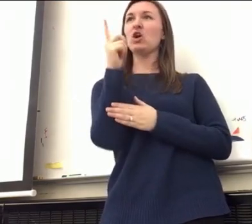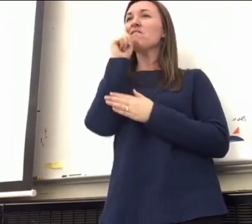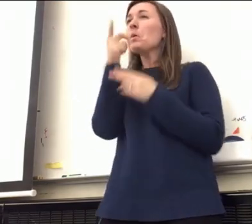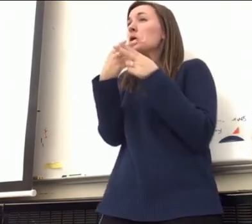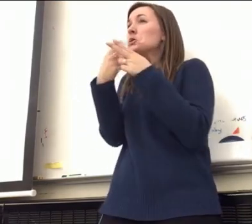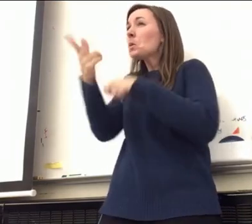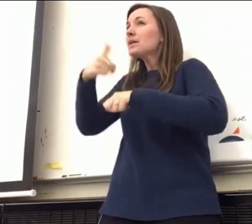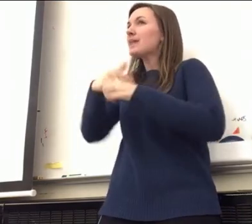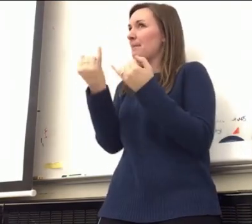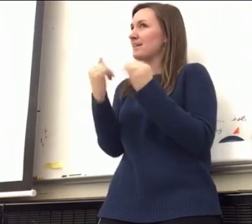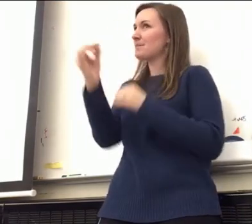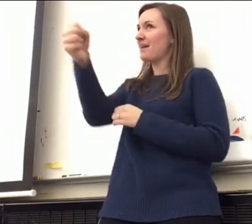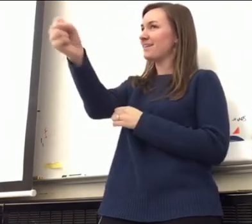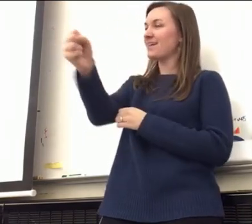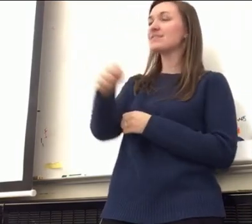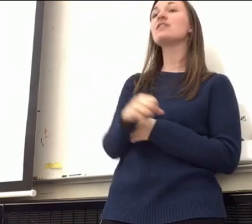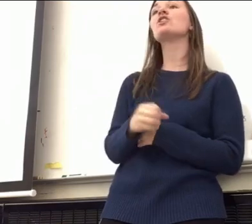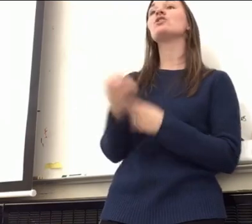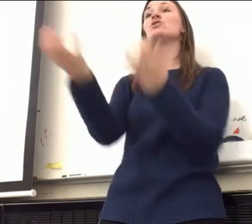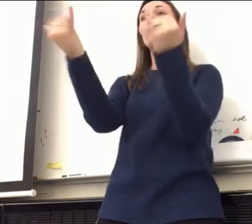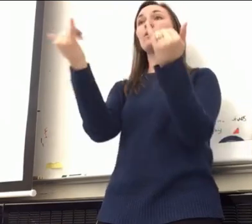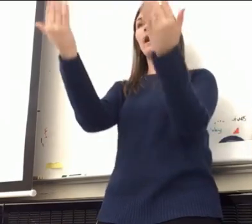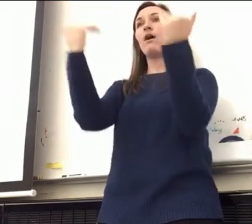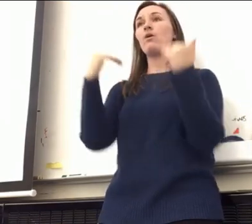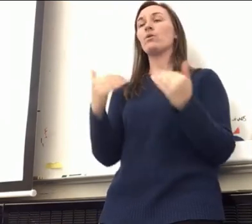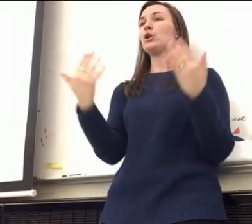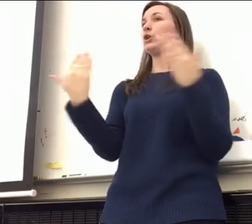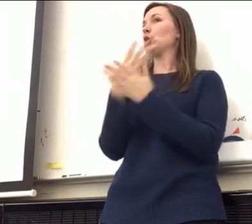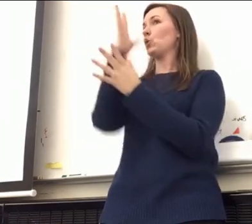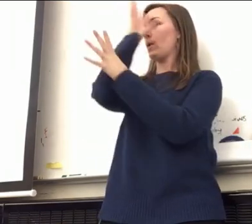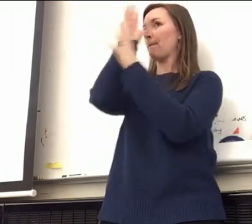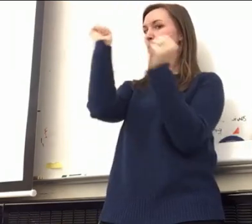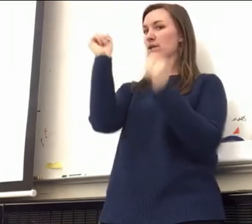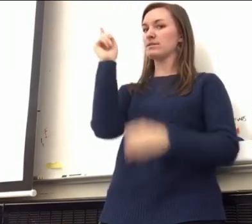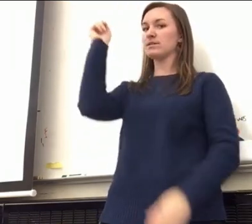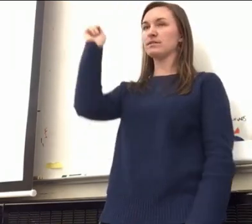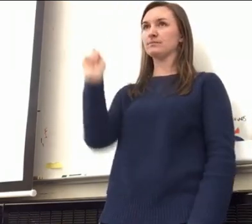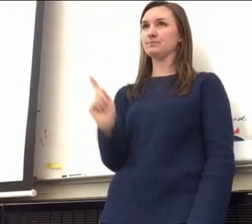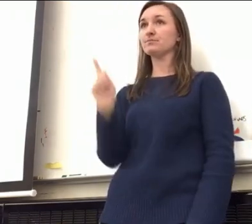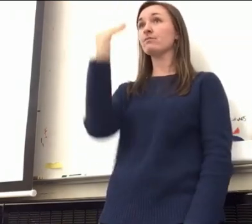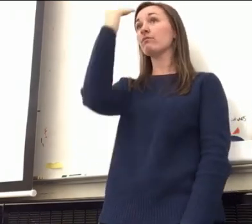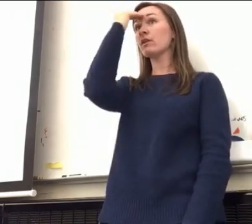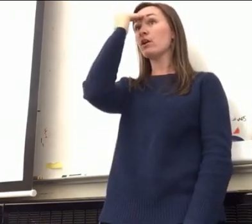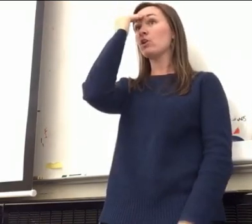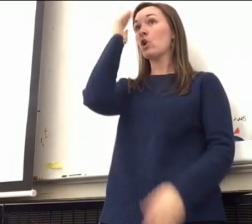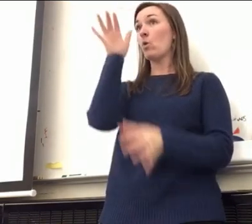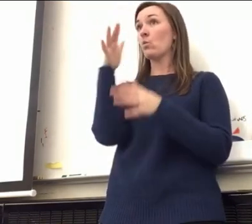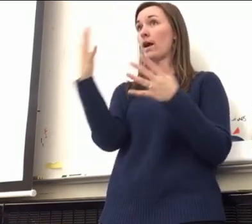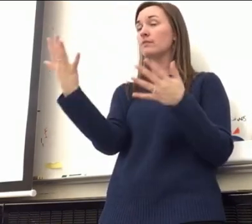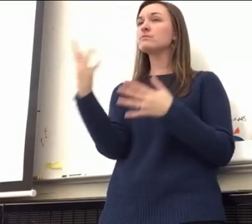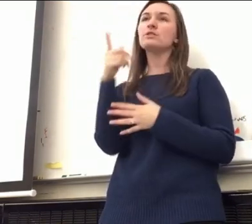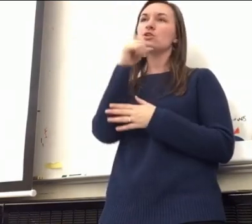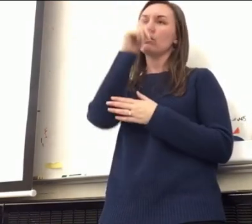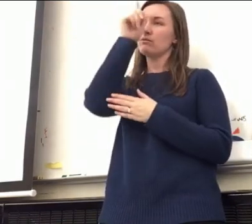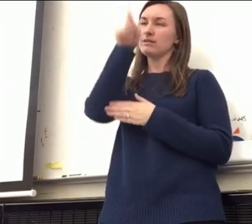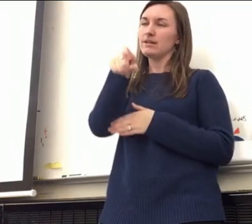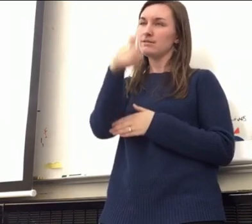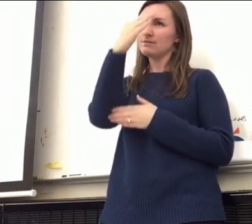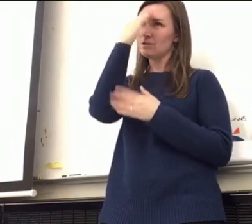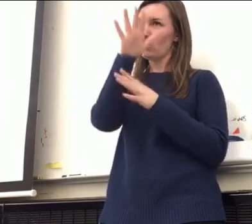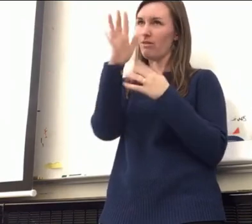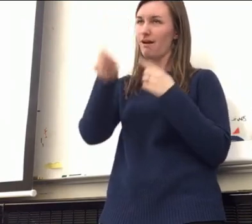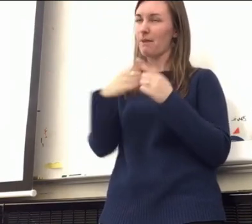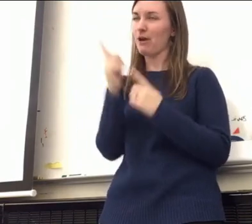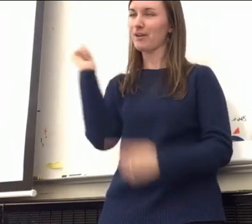couple of presidents. The first one's going to be Martin Van Buren. Thing you need to know about Martin Van Buren is you don't really need to know a lot about Martin Van